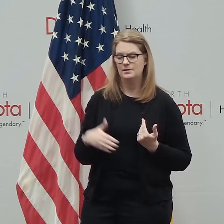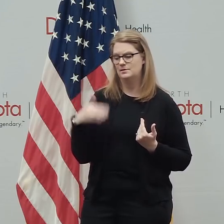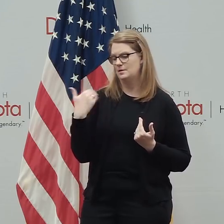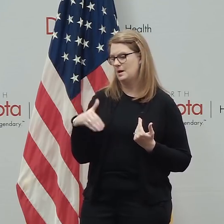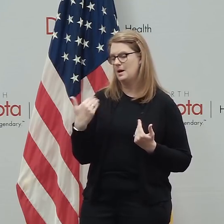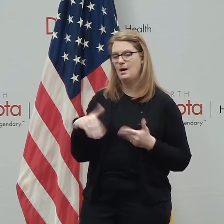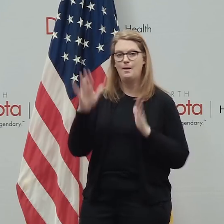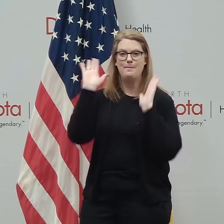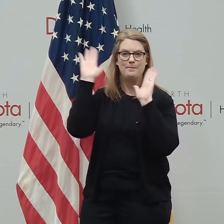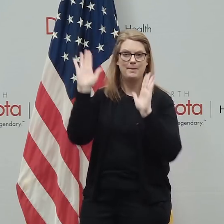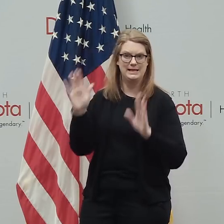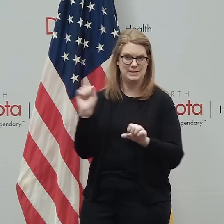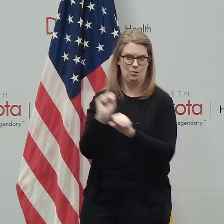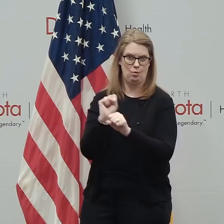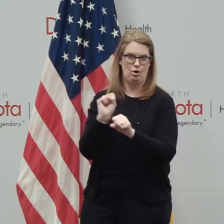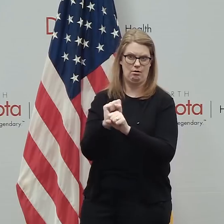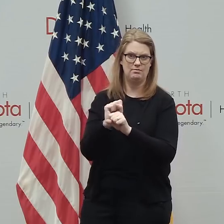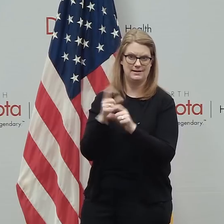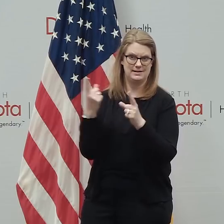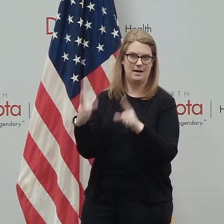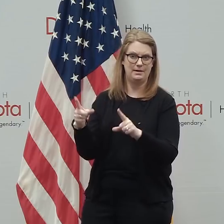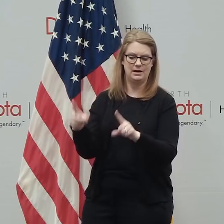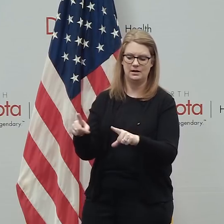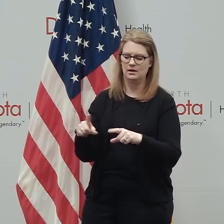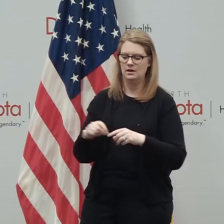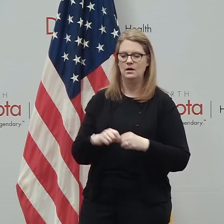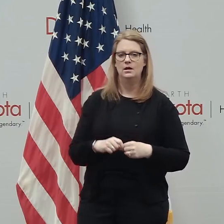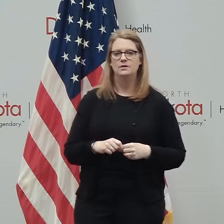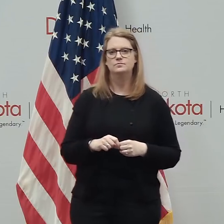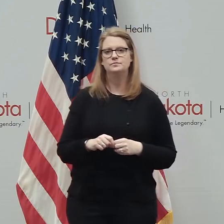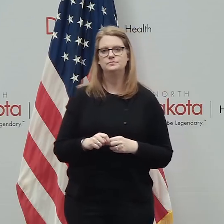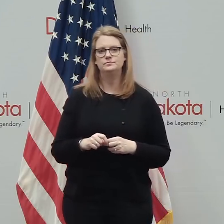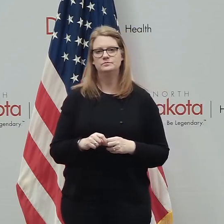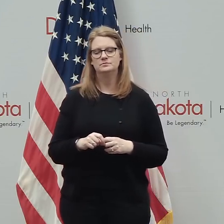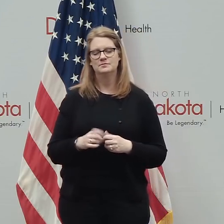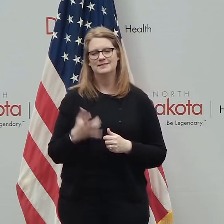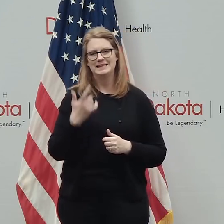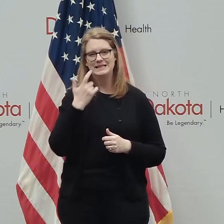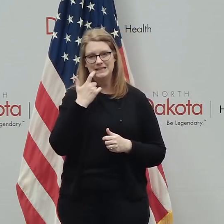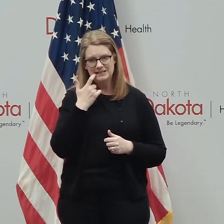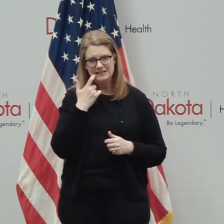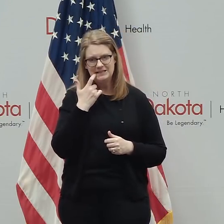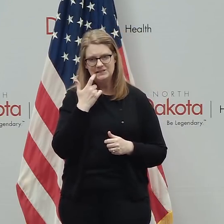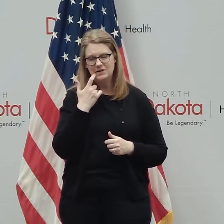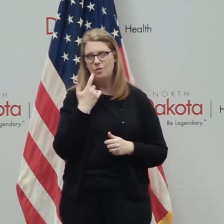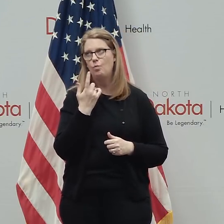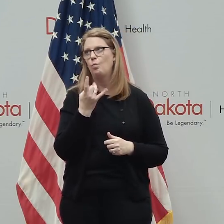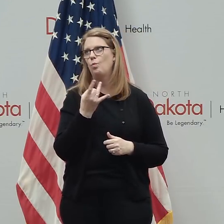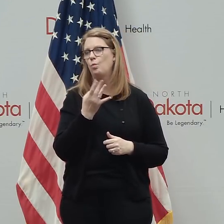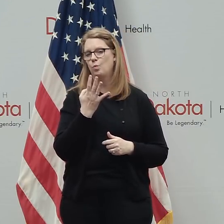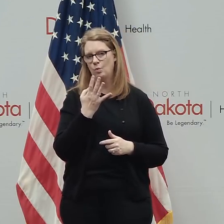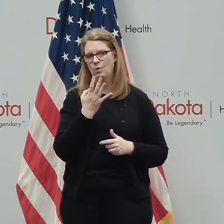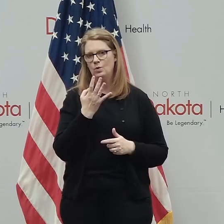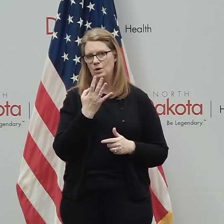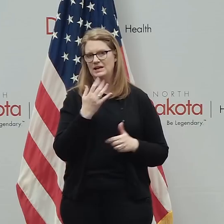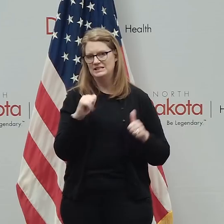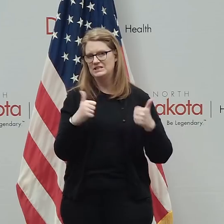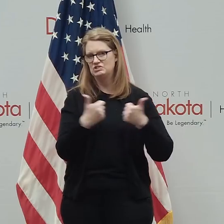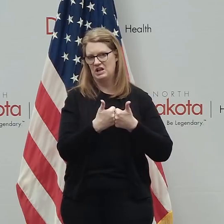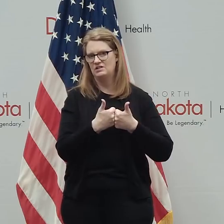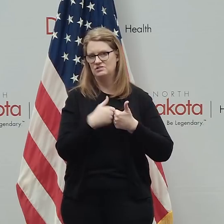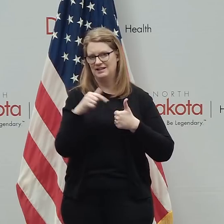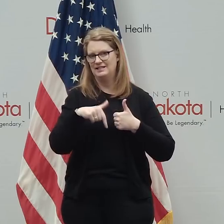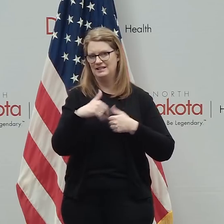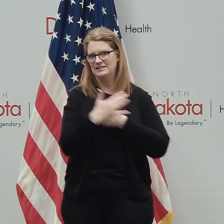that's going on. As we know that addiction is one of the biggest challenges that we face as a nation